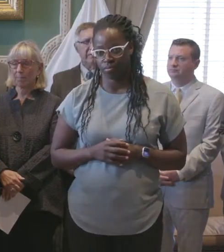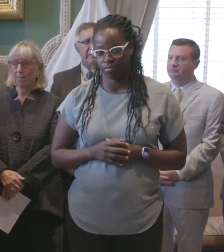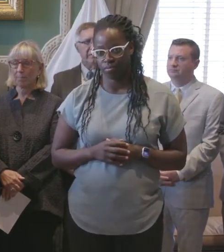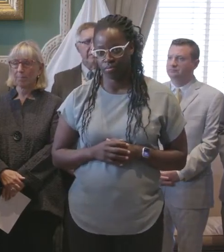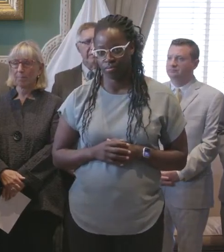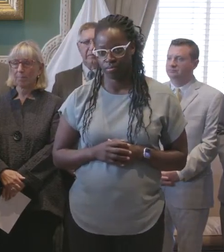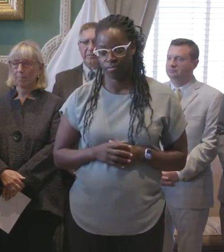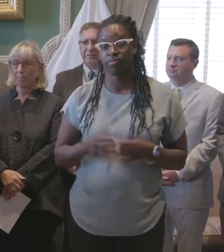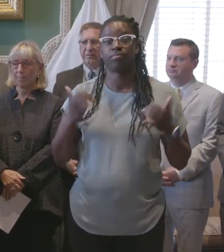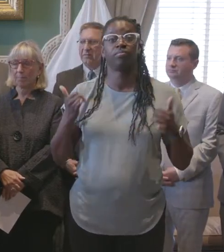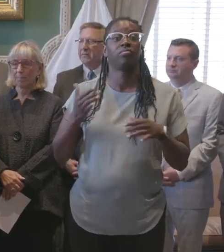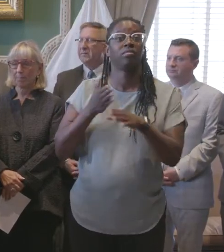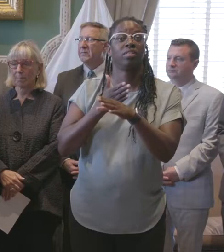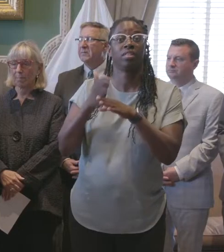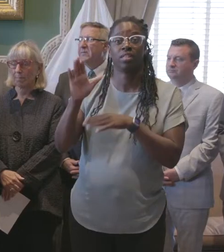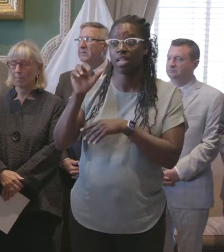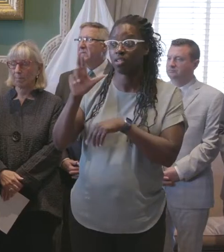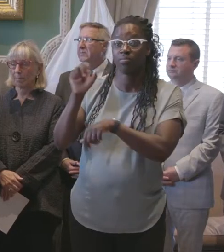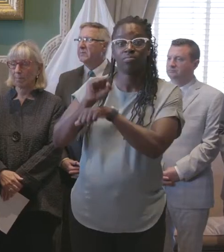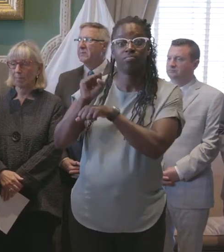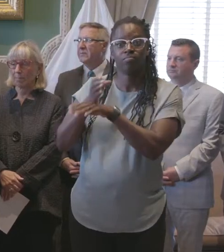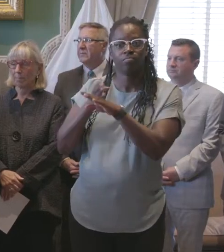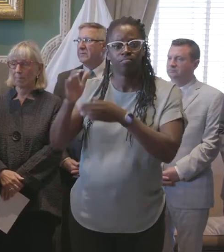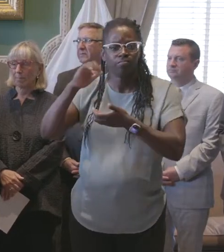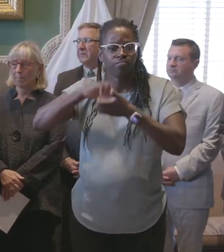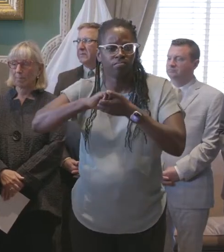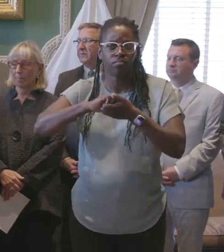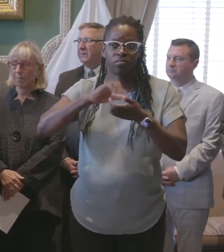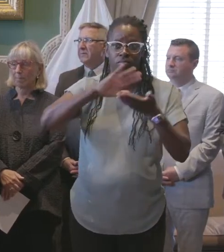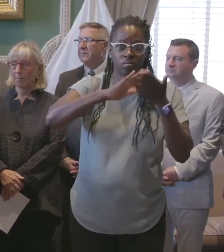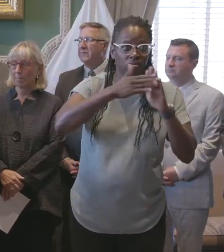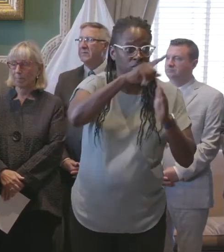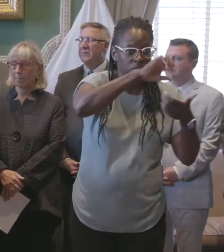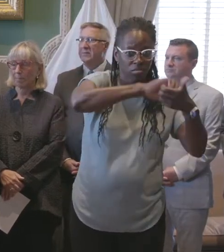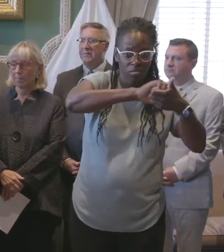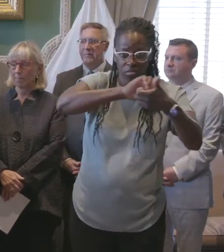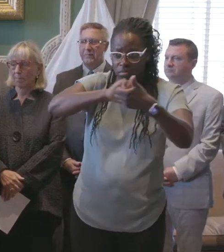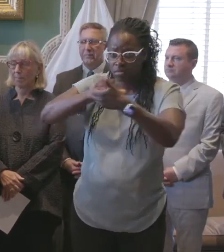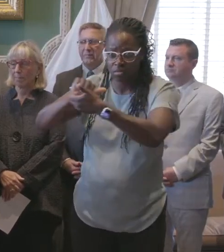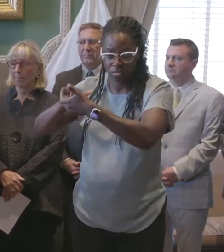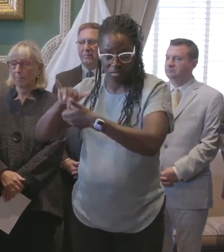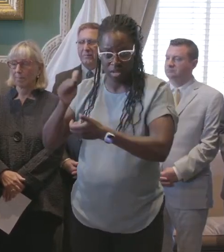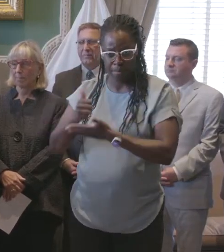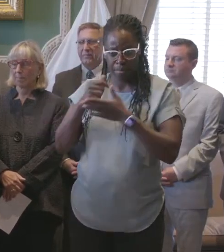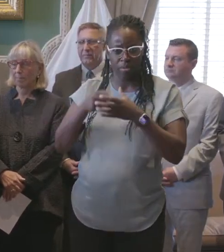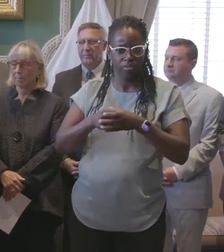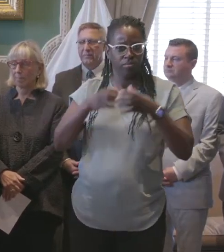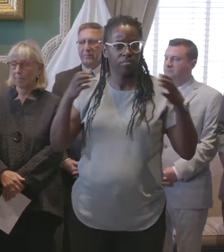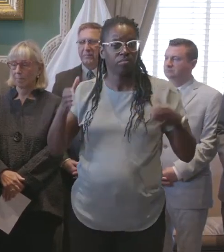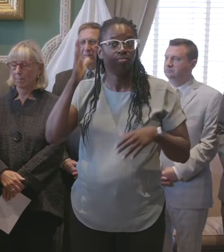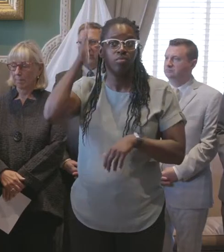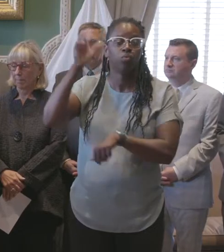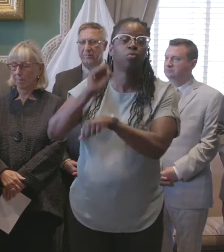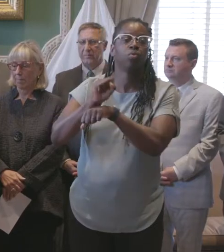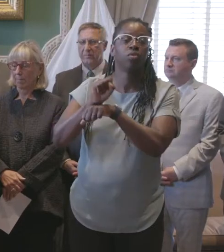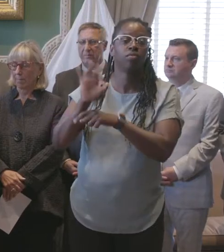community colleges, it will help us build the workforce that we need to keep our economy driving